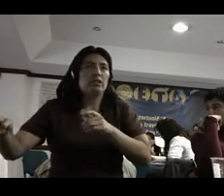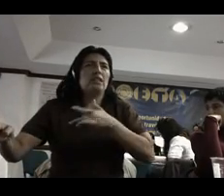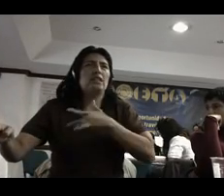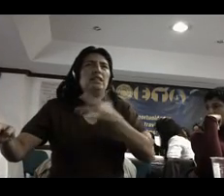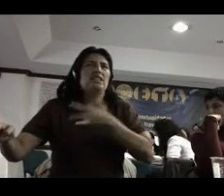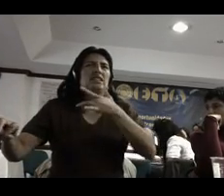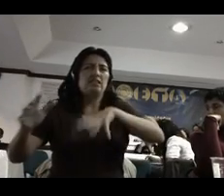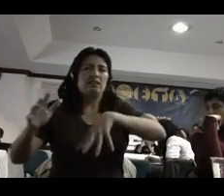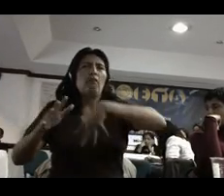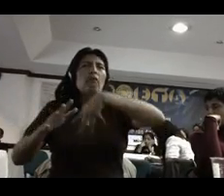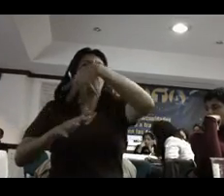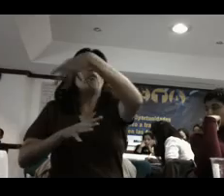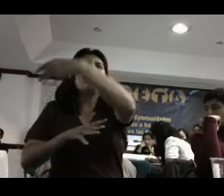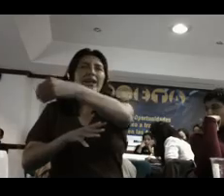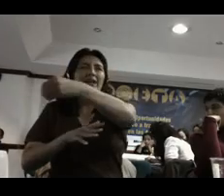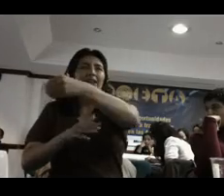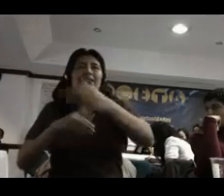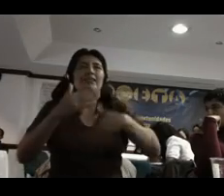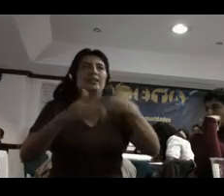analysis. Okay?